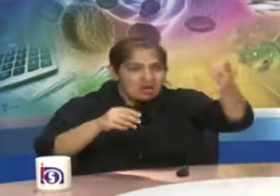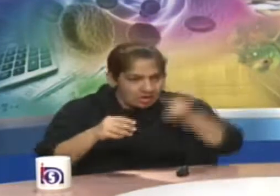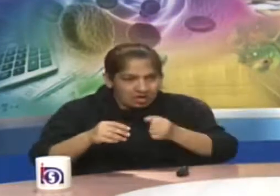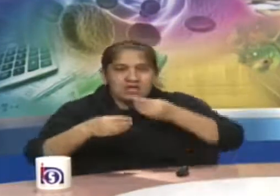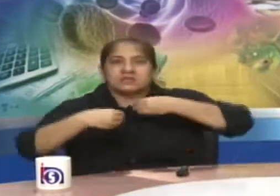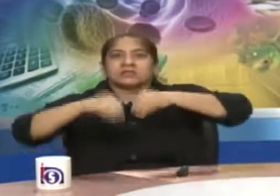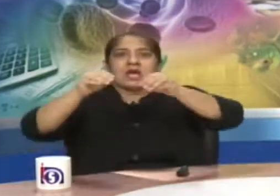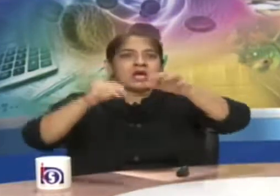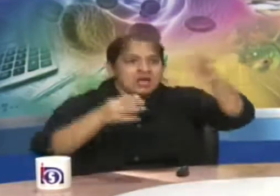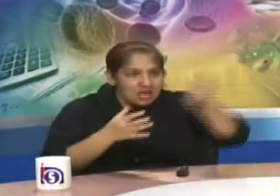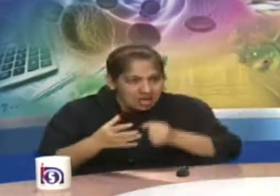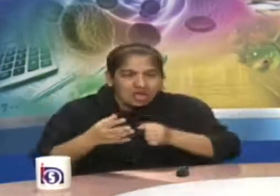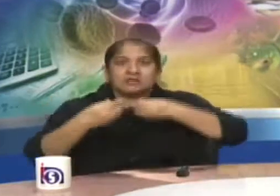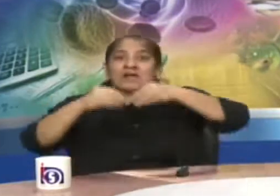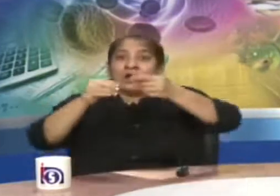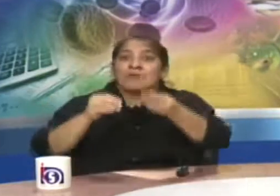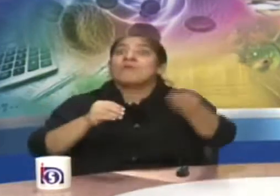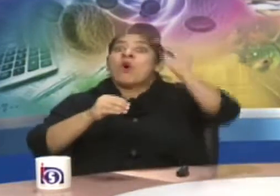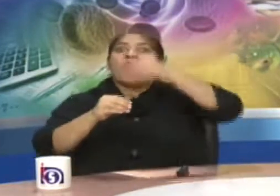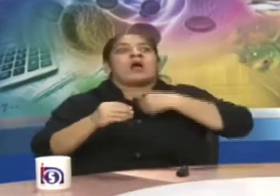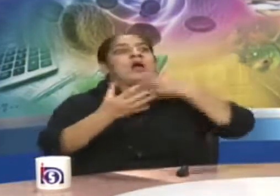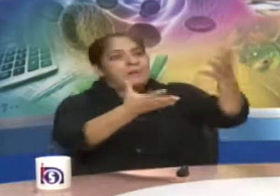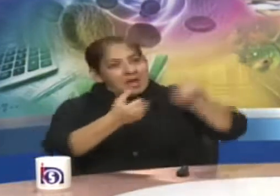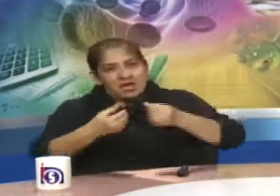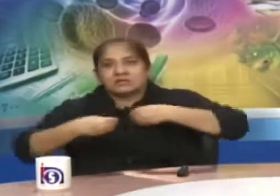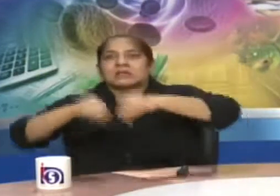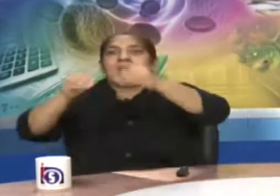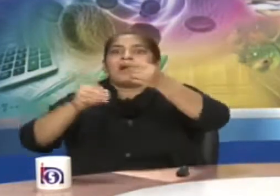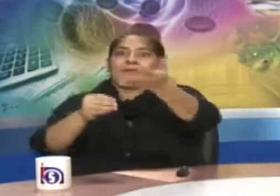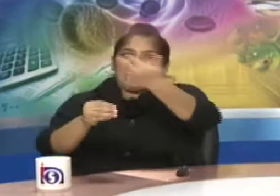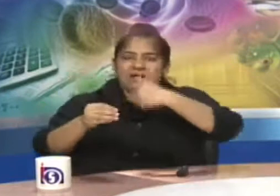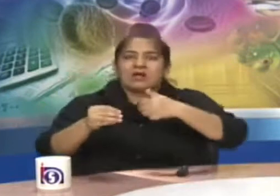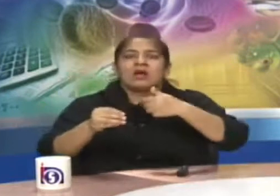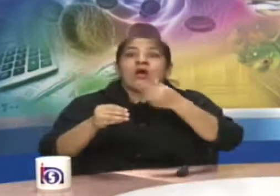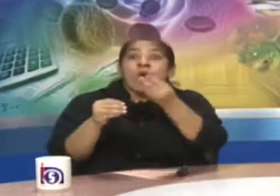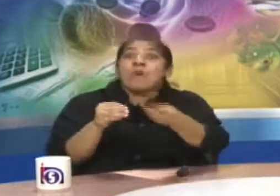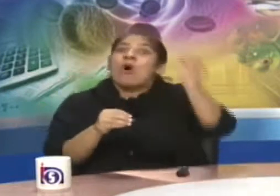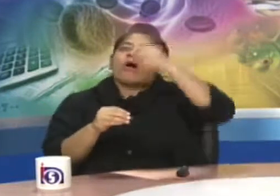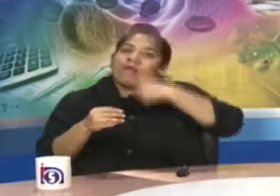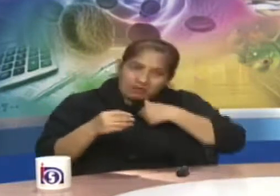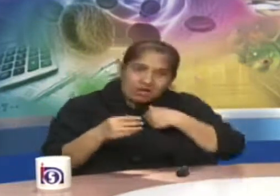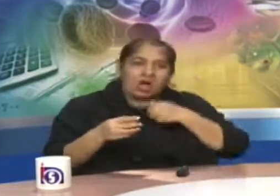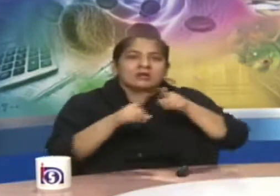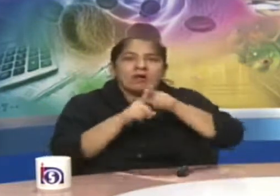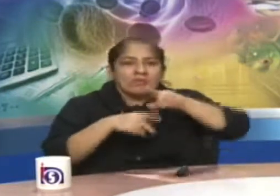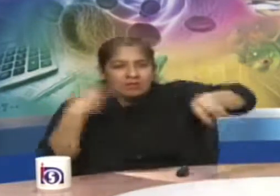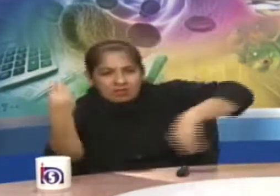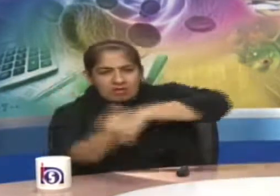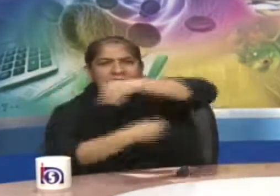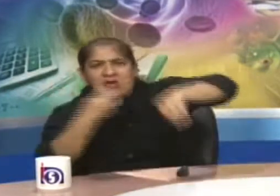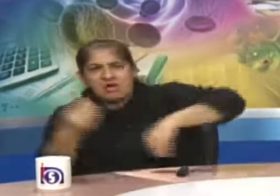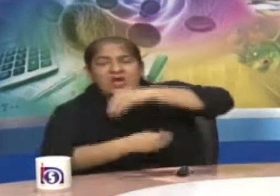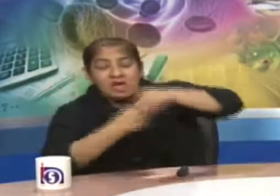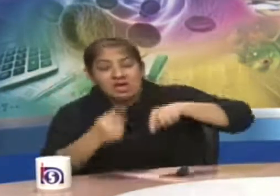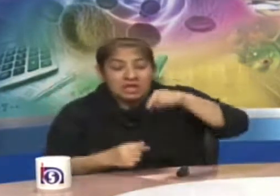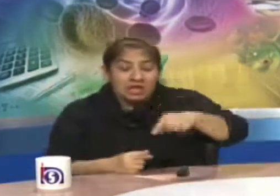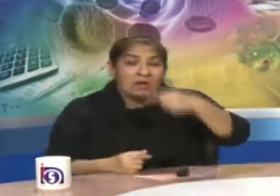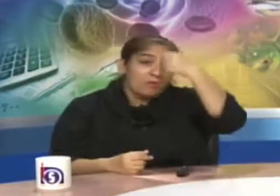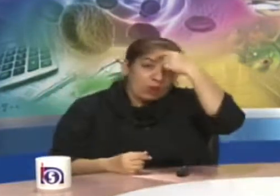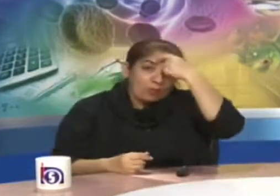of selling the shares to get more benefit. I found a little